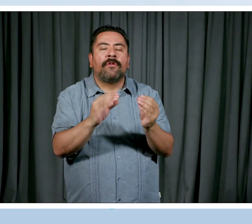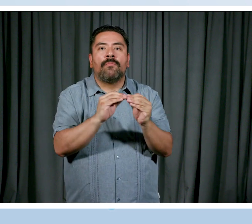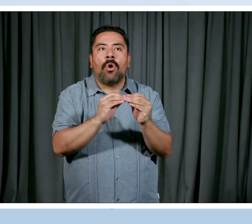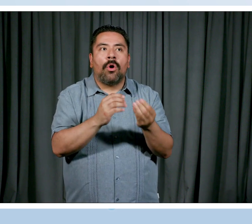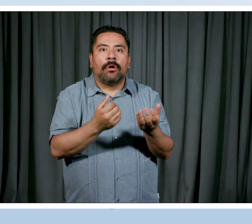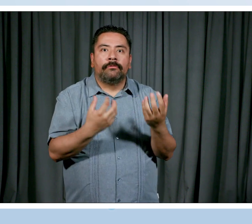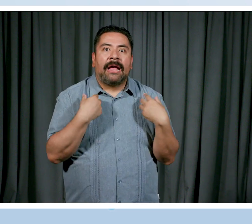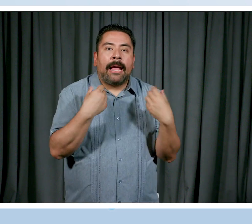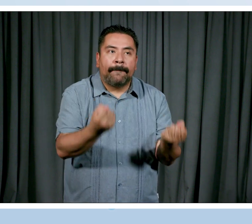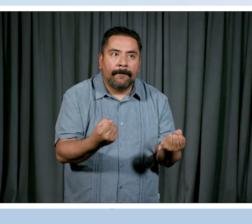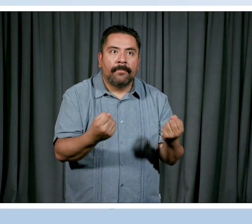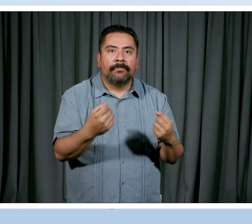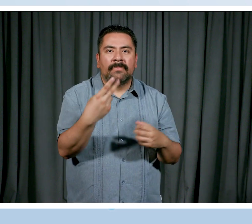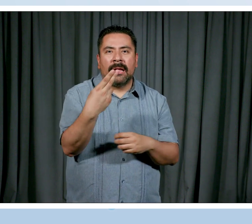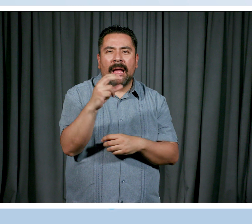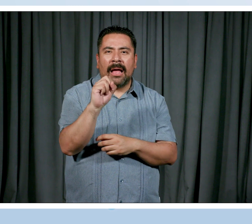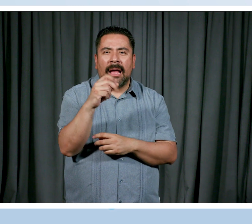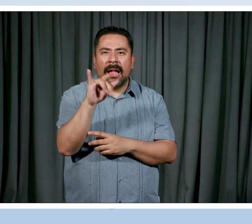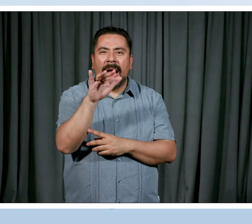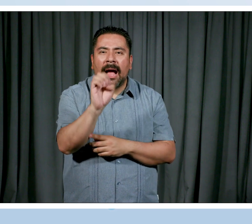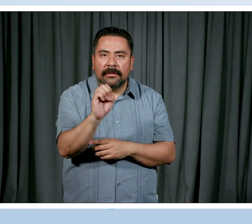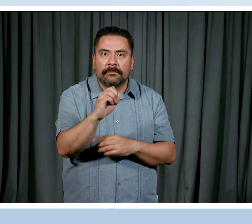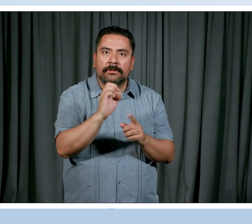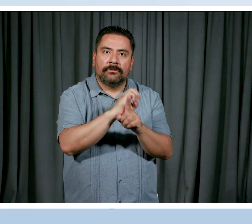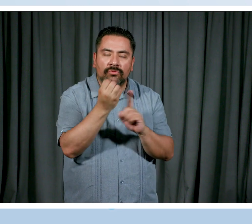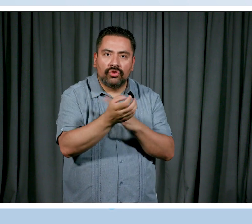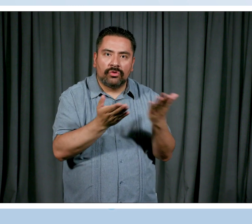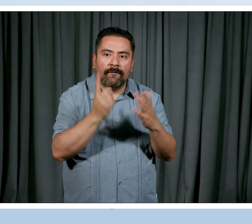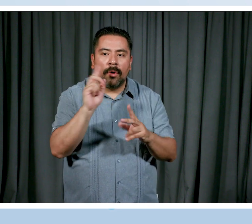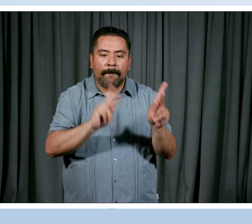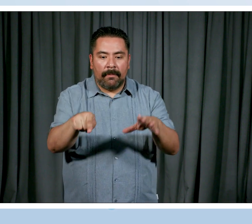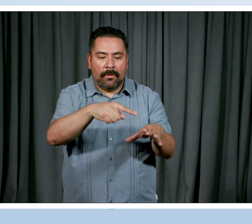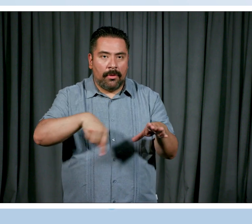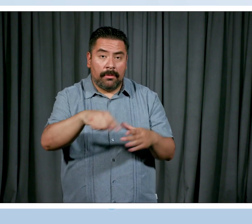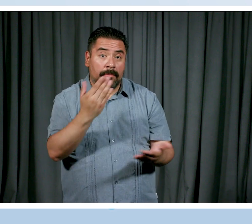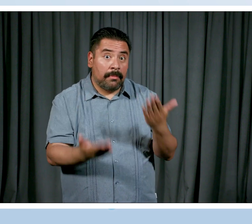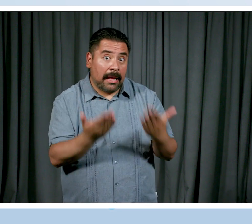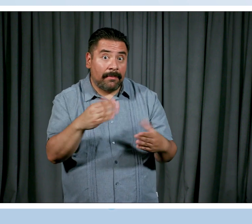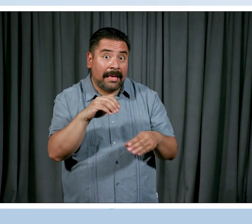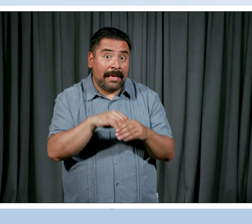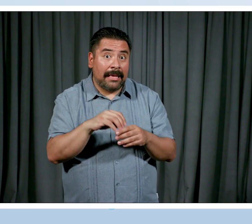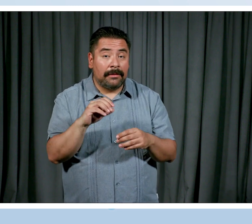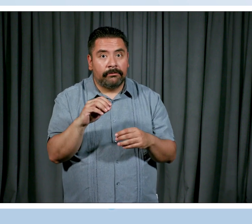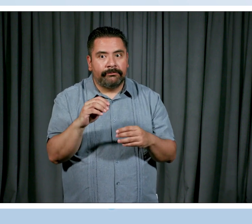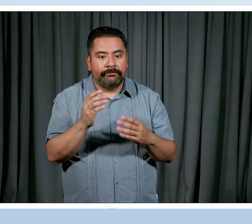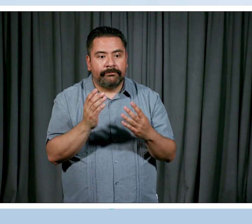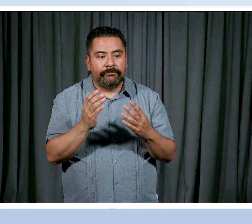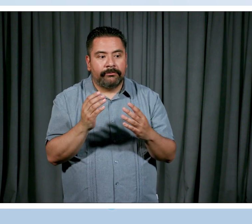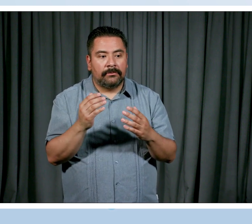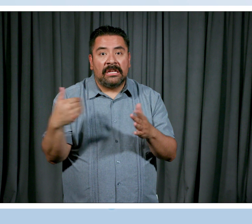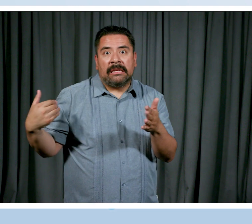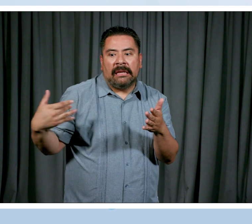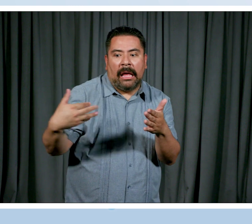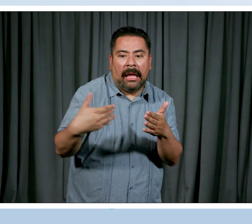and hospice elements of mental health services to folks who may be in stage 4 of their illness and